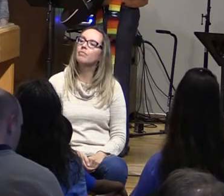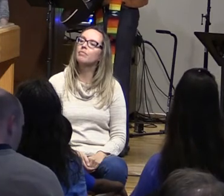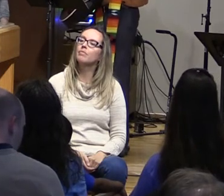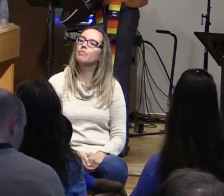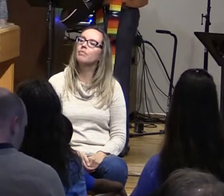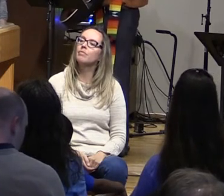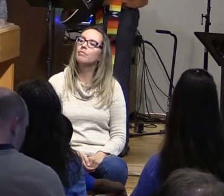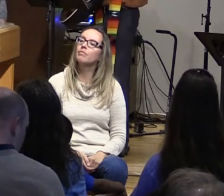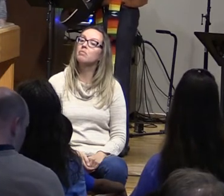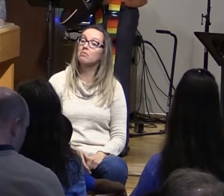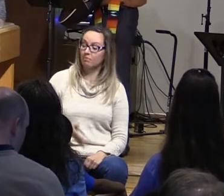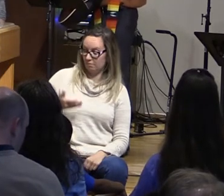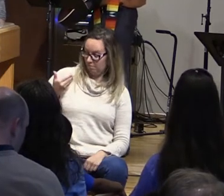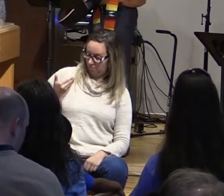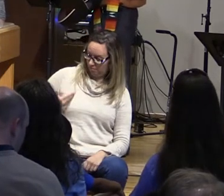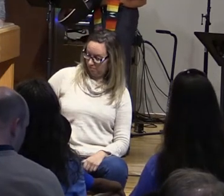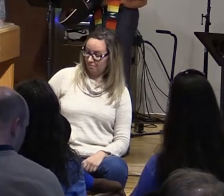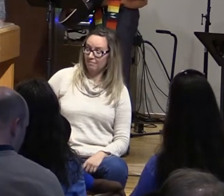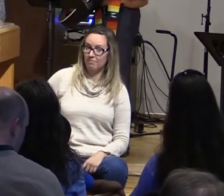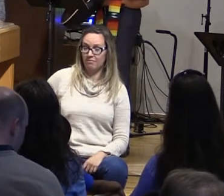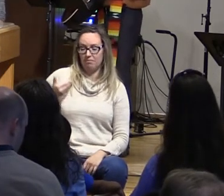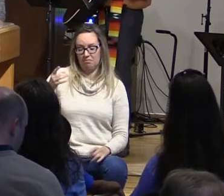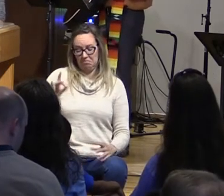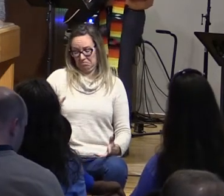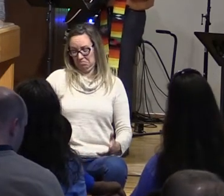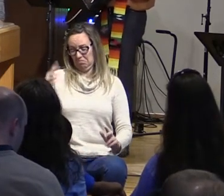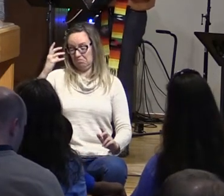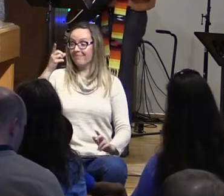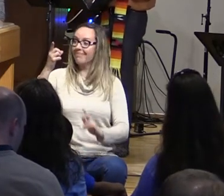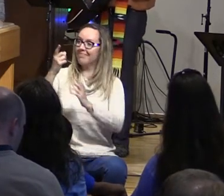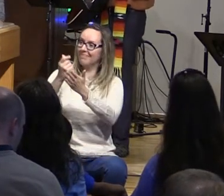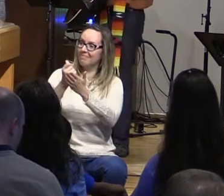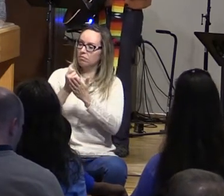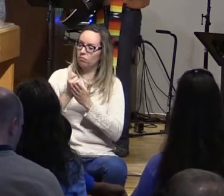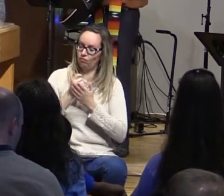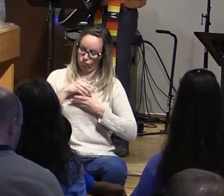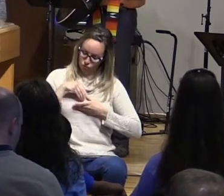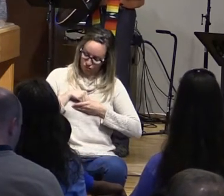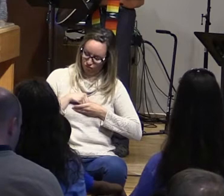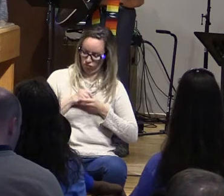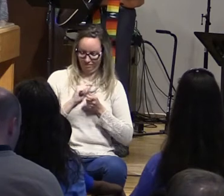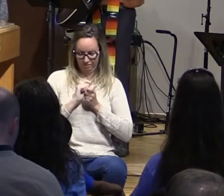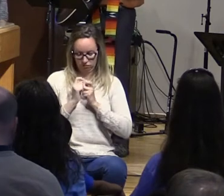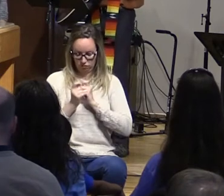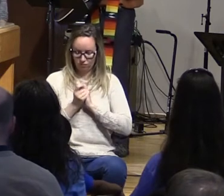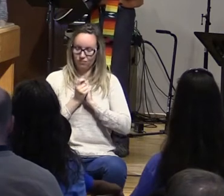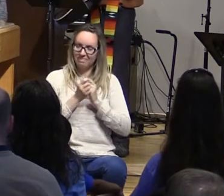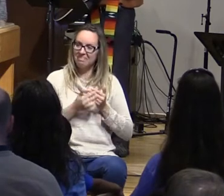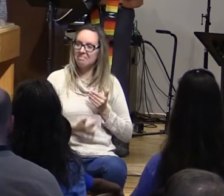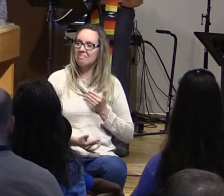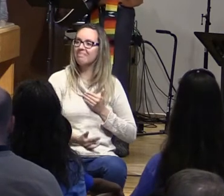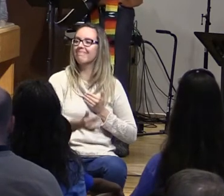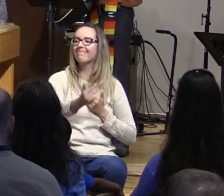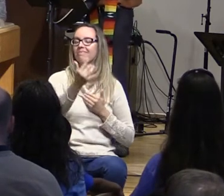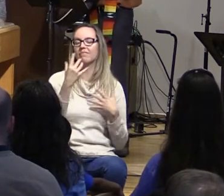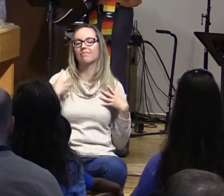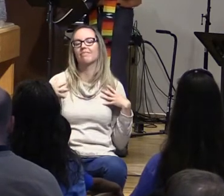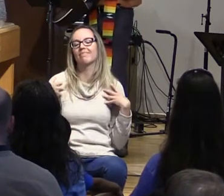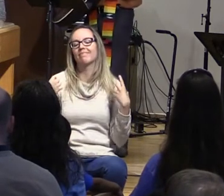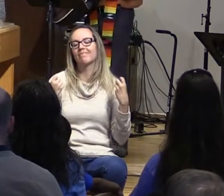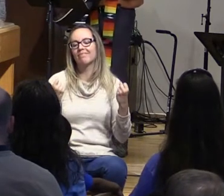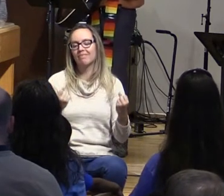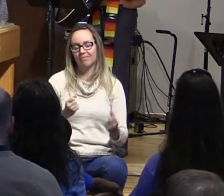us. You make beautiful things. You make beautiful